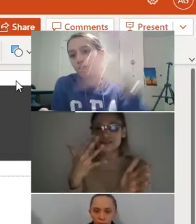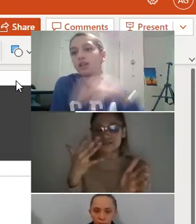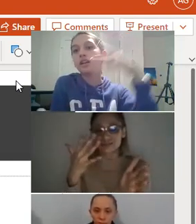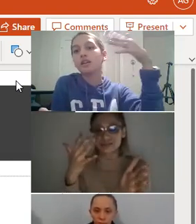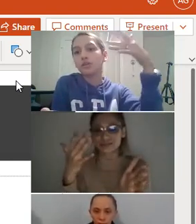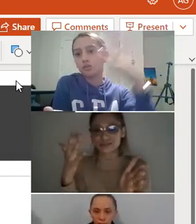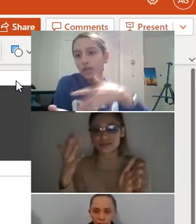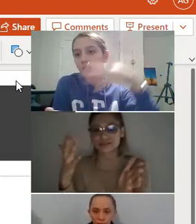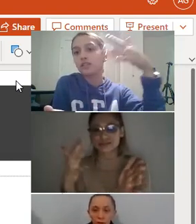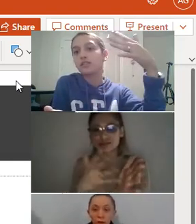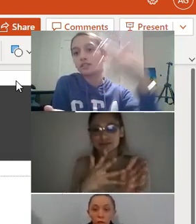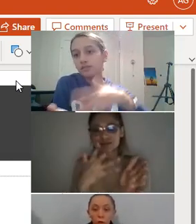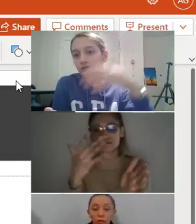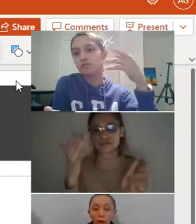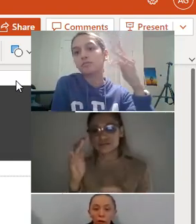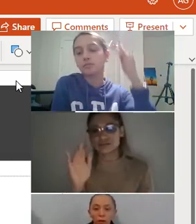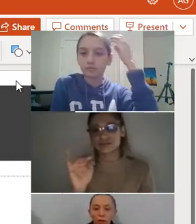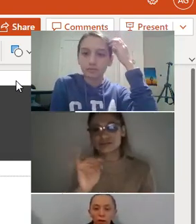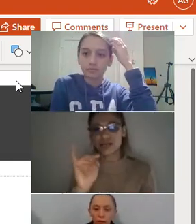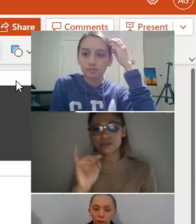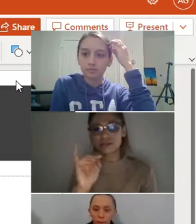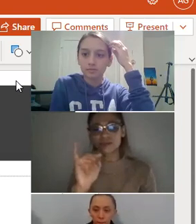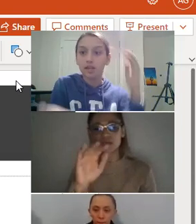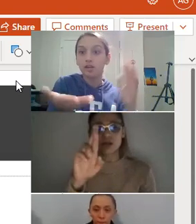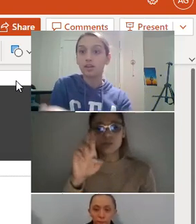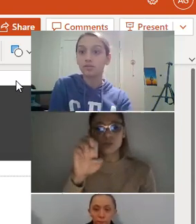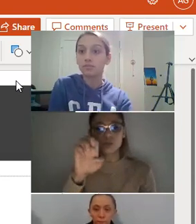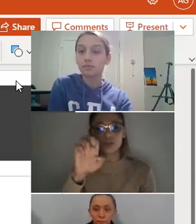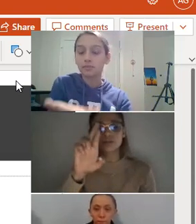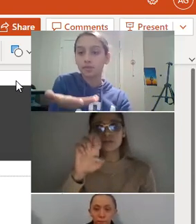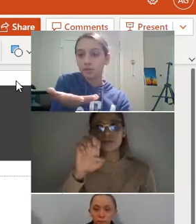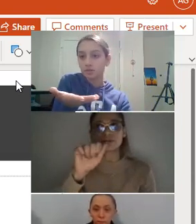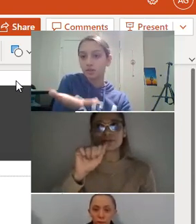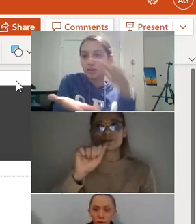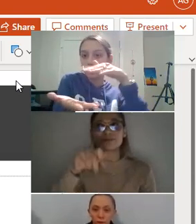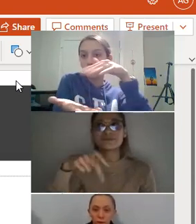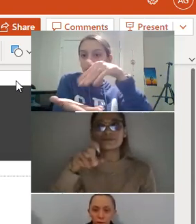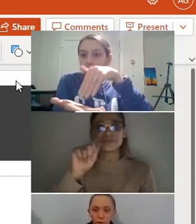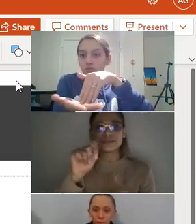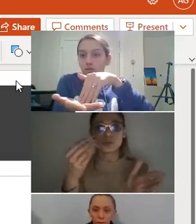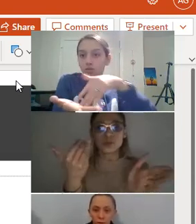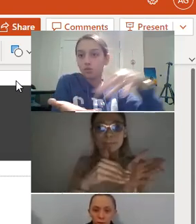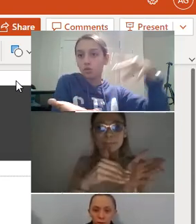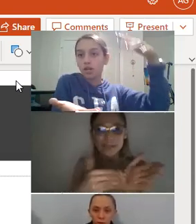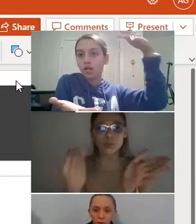rarely. Can you slow it down a little bit? Yeah.